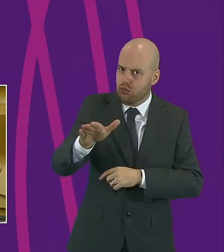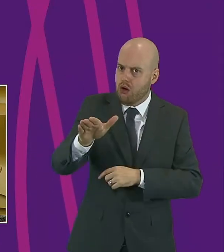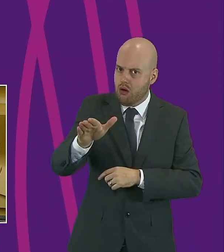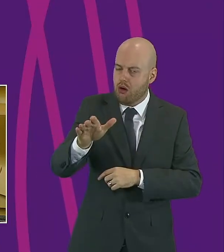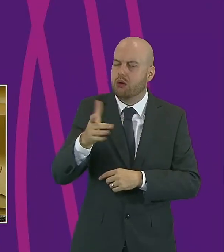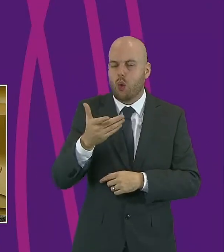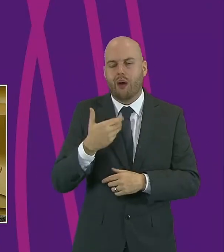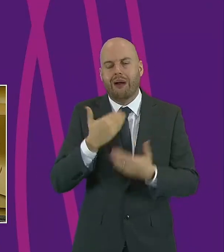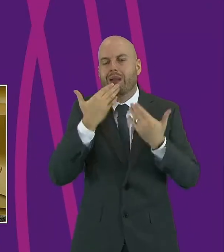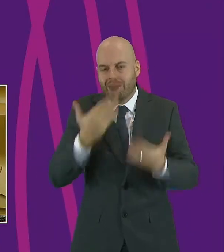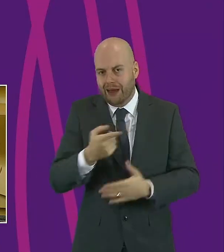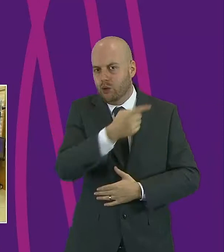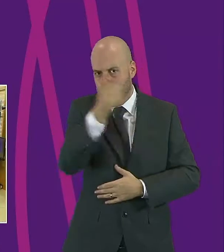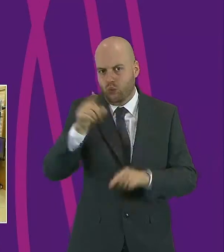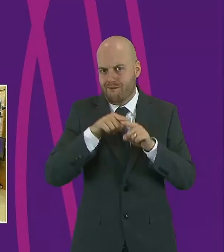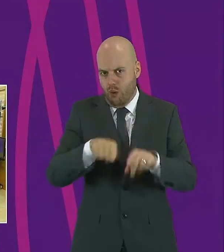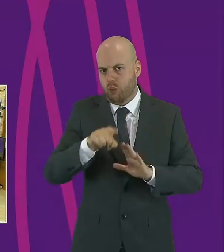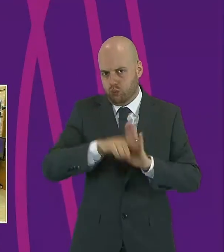helping us do exactly that.